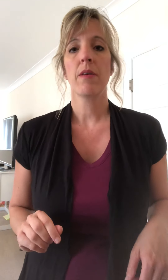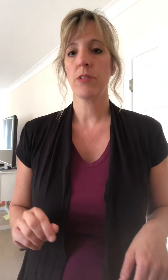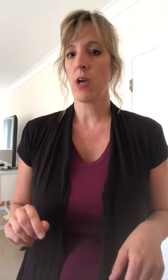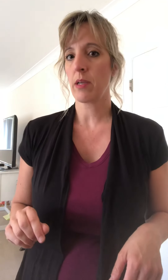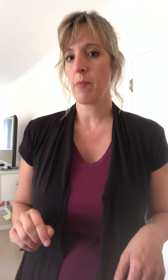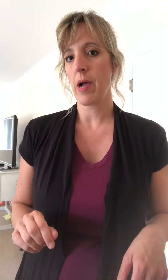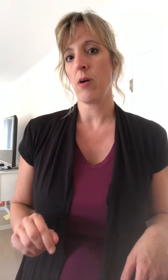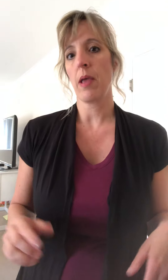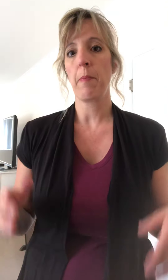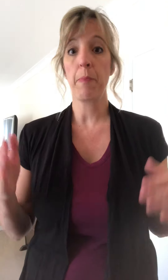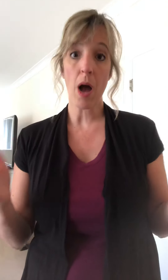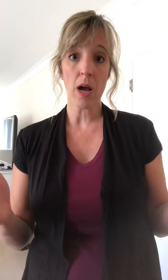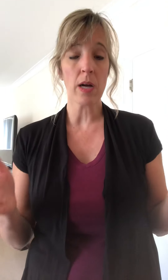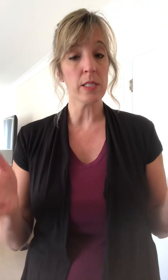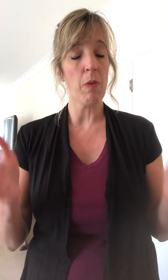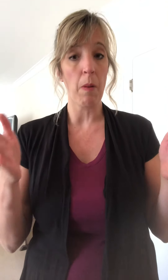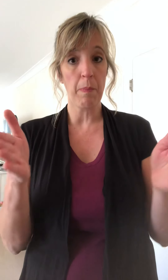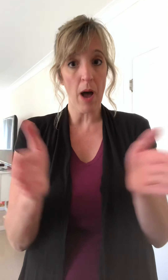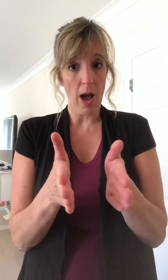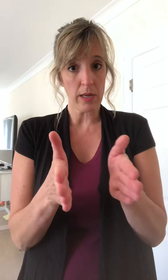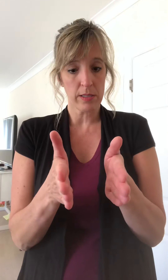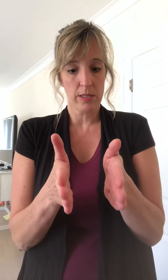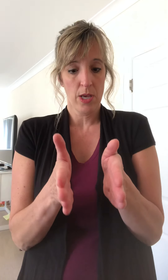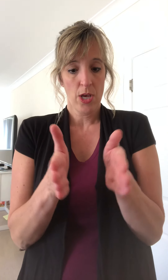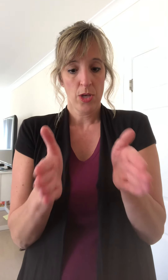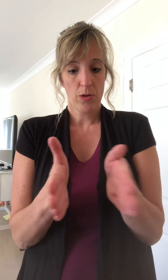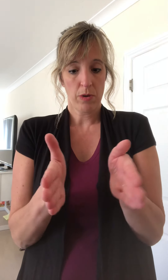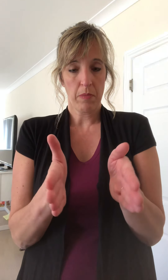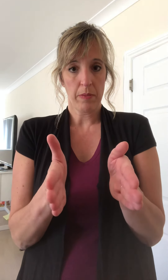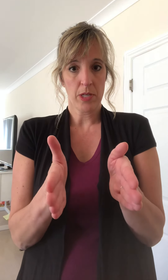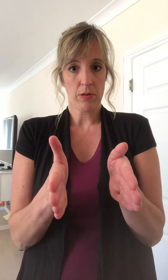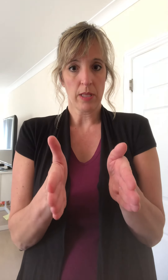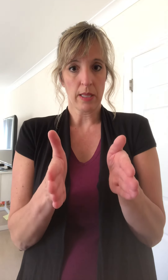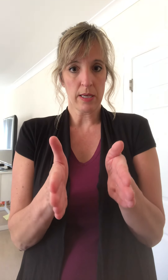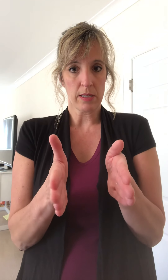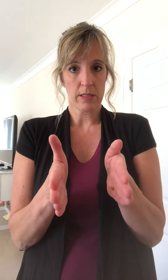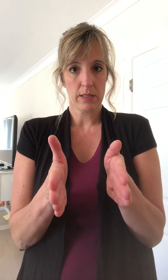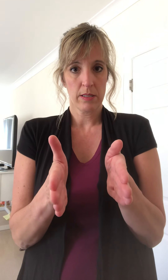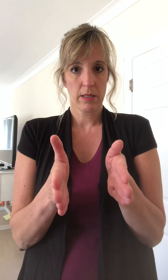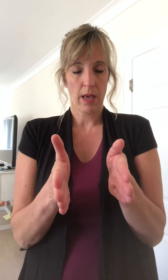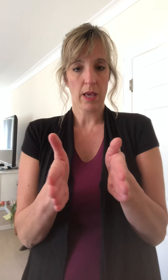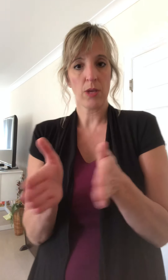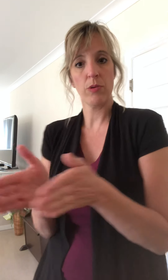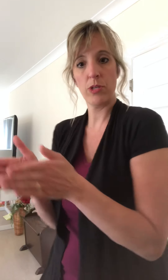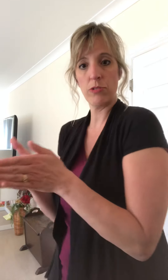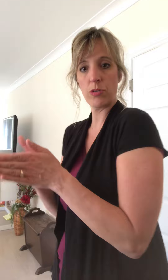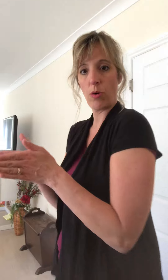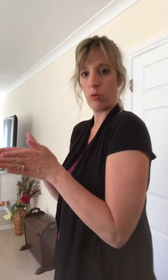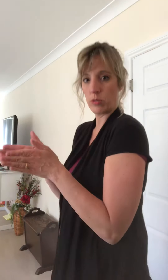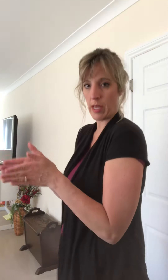you're talking about a small box, you could maybe do it like this. Okay, you would use your whole